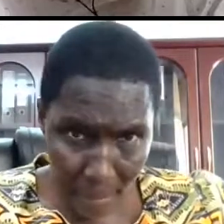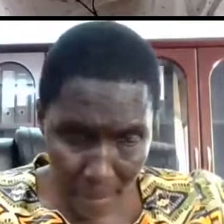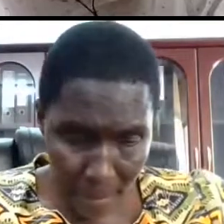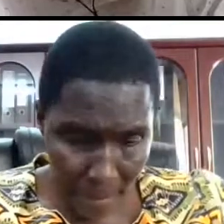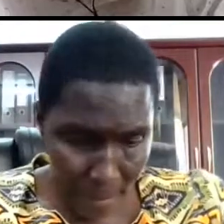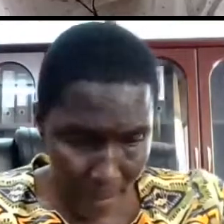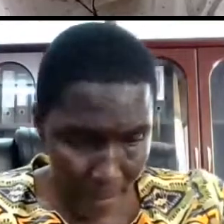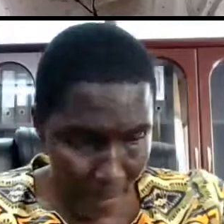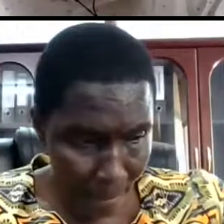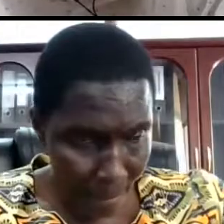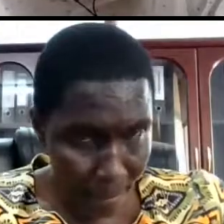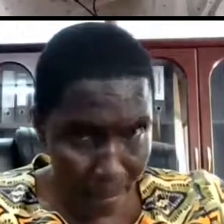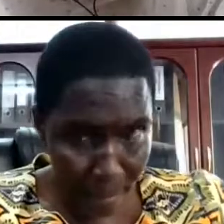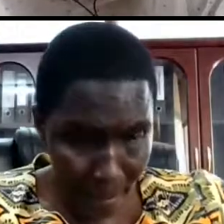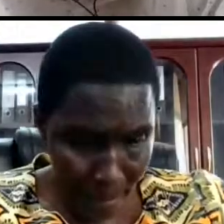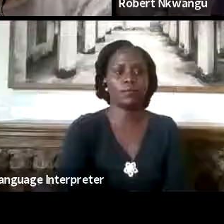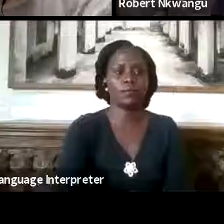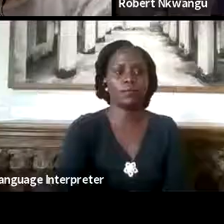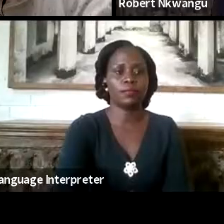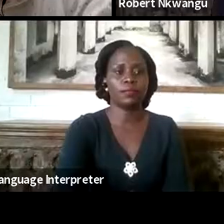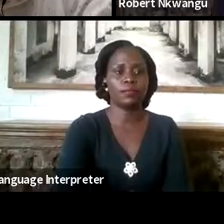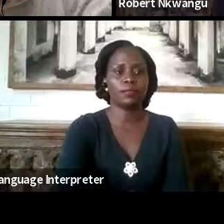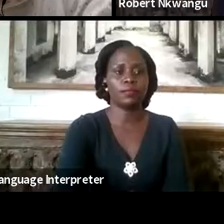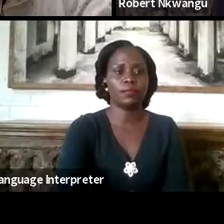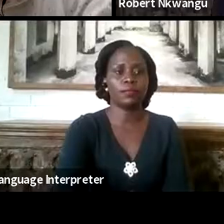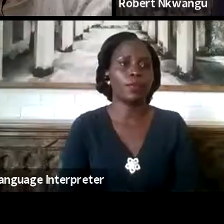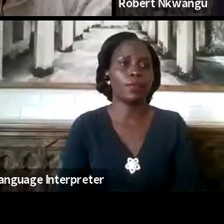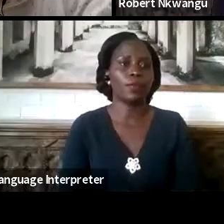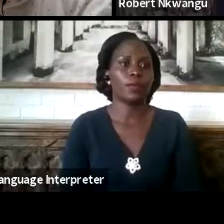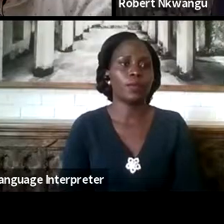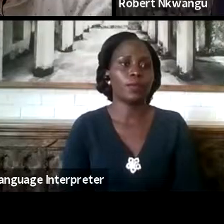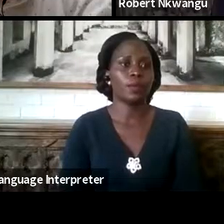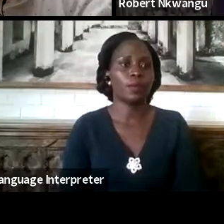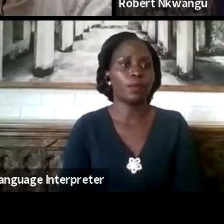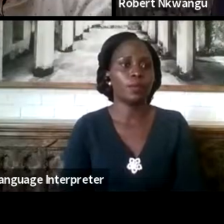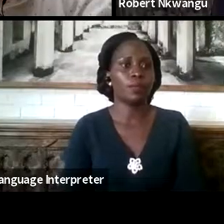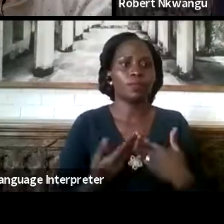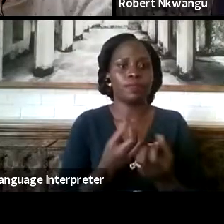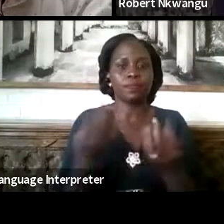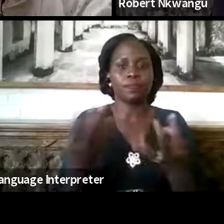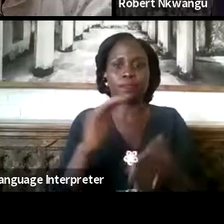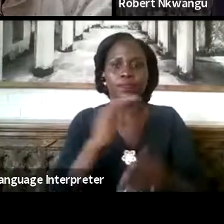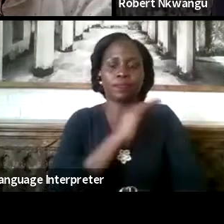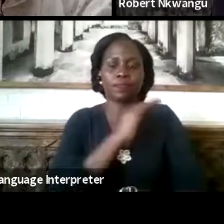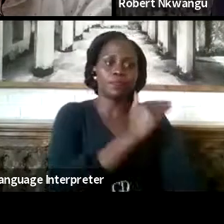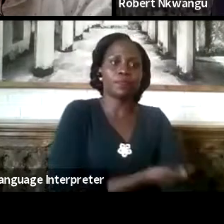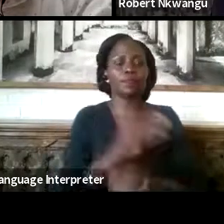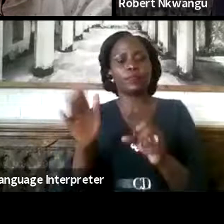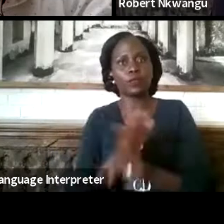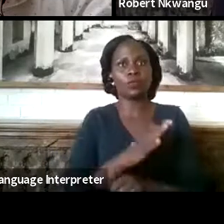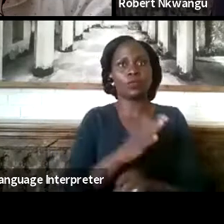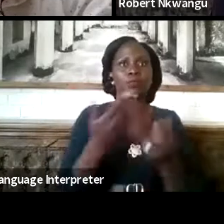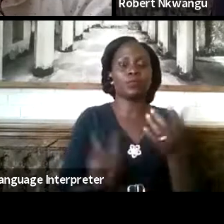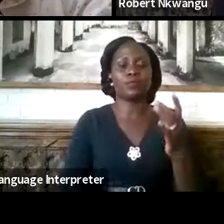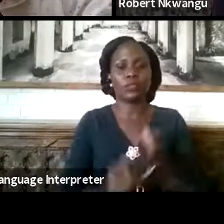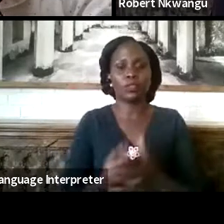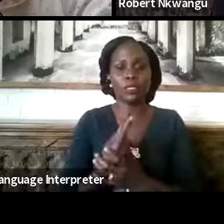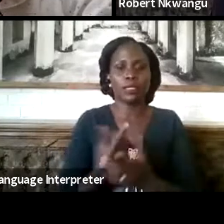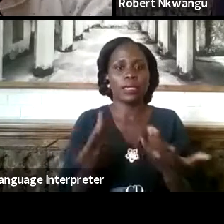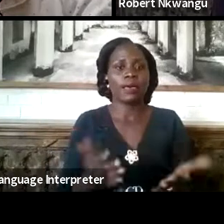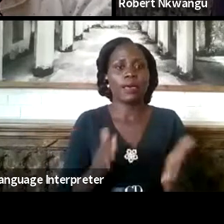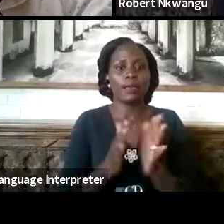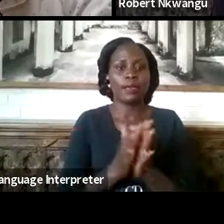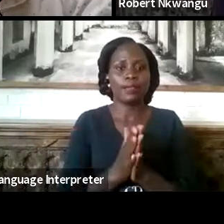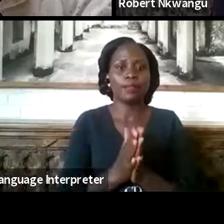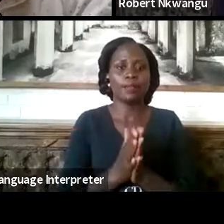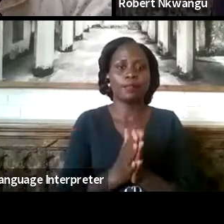have these so many and very powerful platforms such as Facebook, Twitter, and others